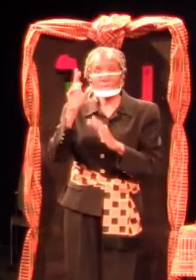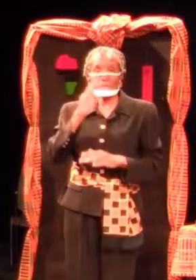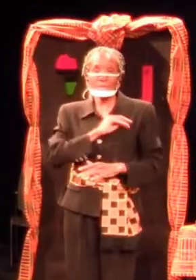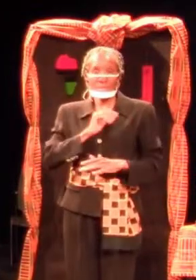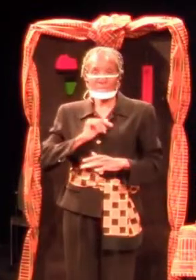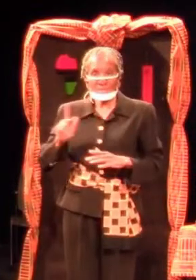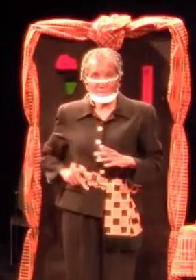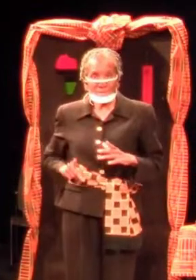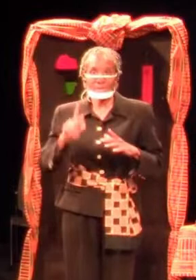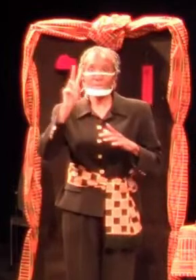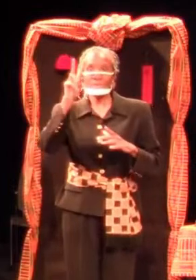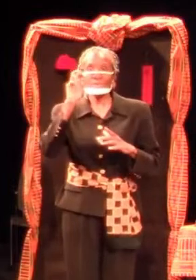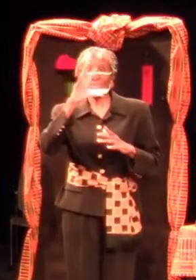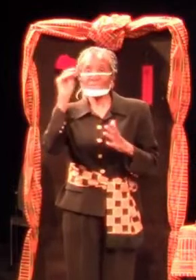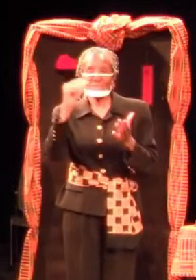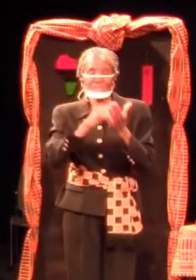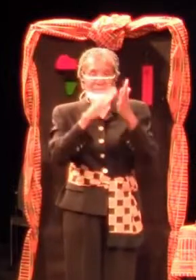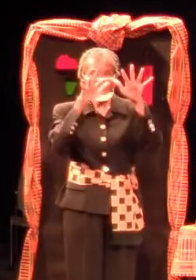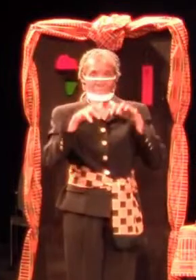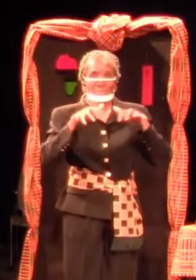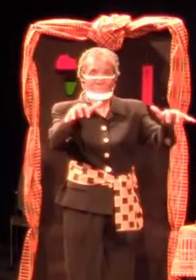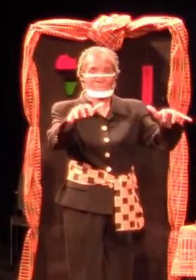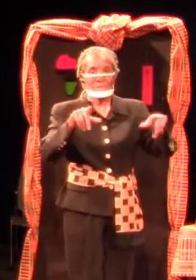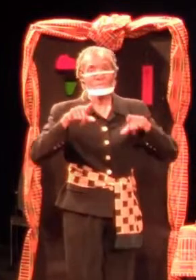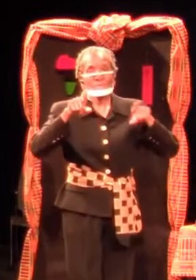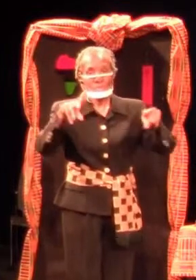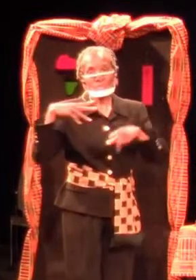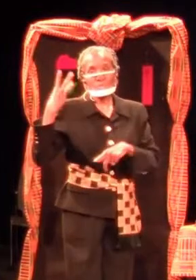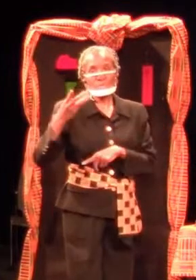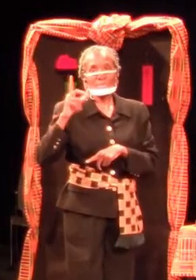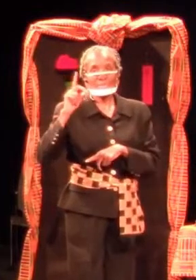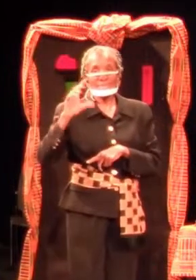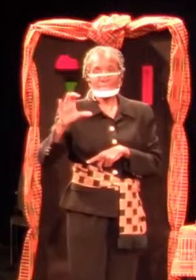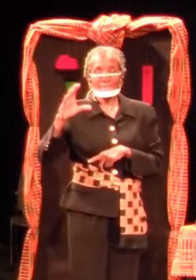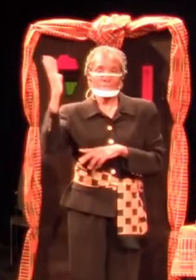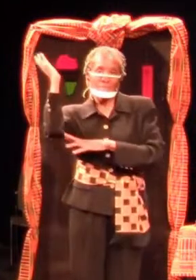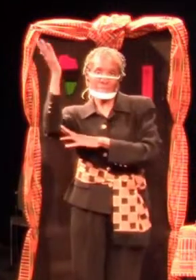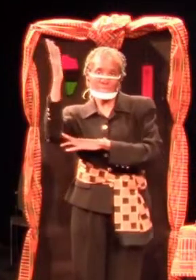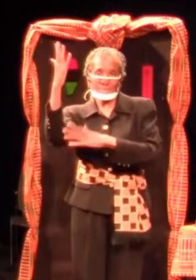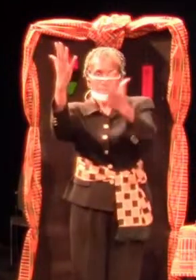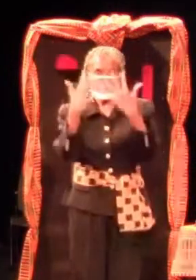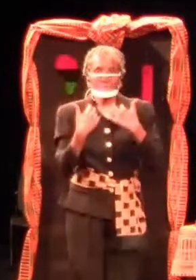250,000 protesters at the March on Washington.